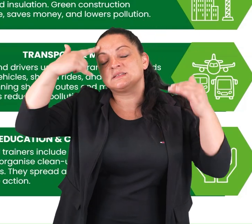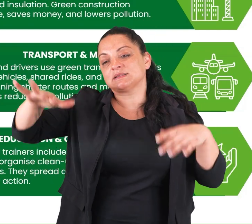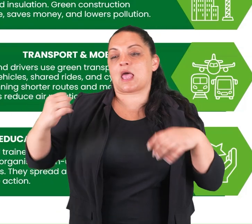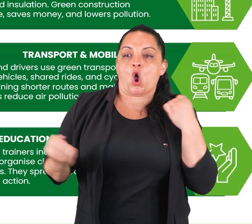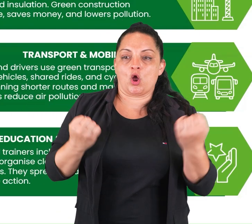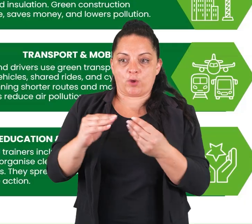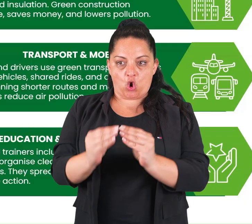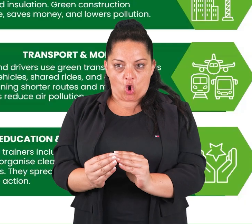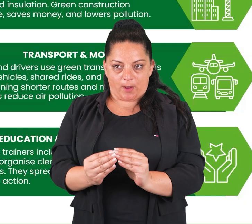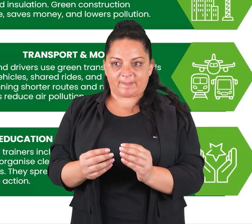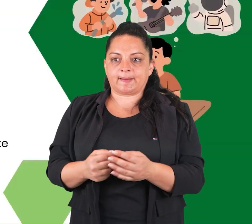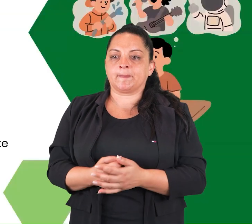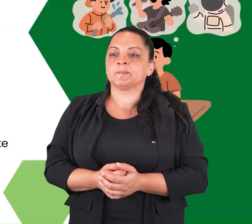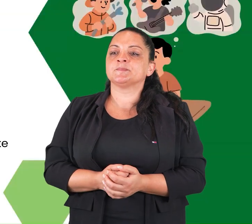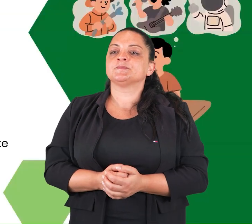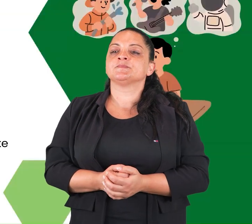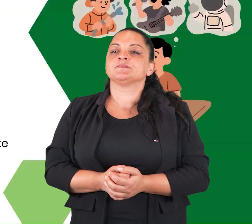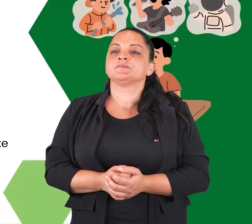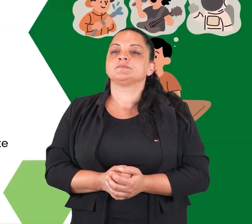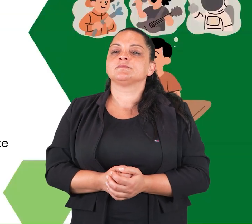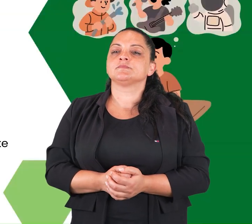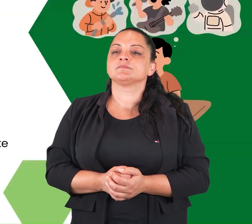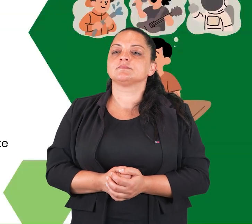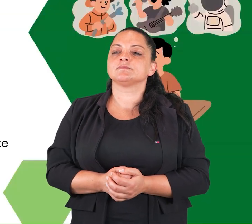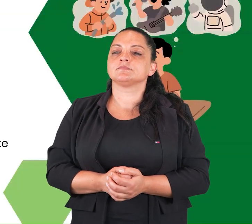later on how to act.